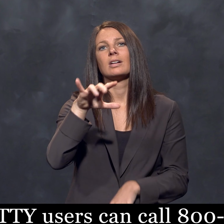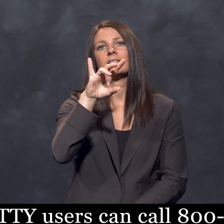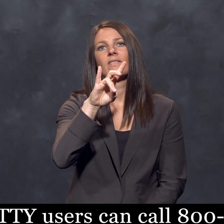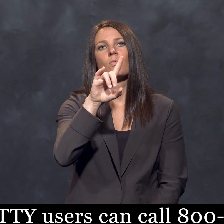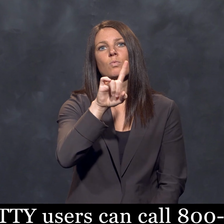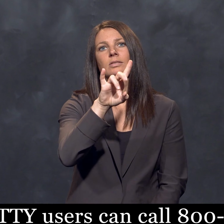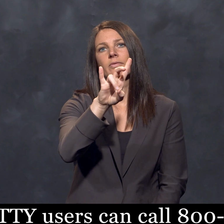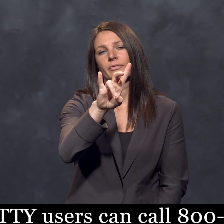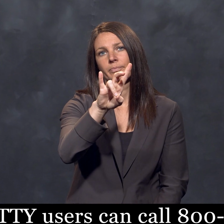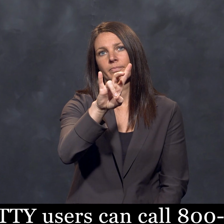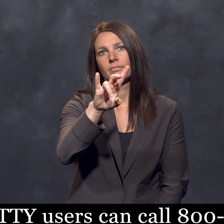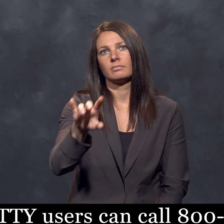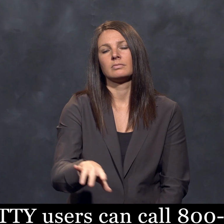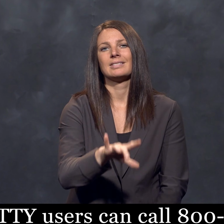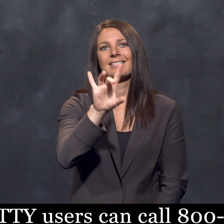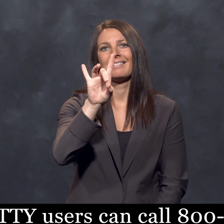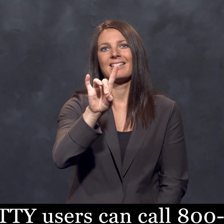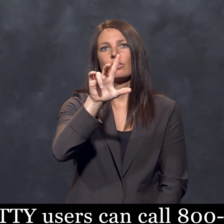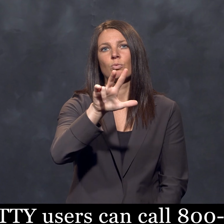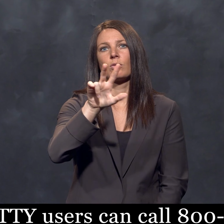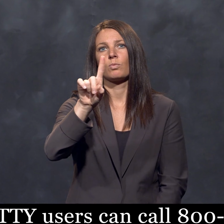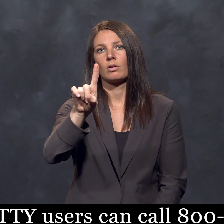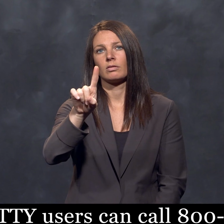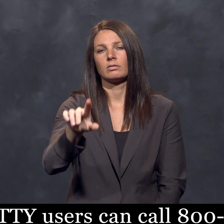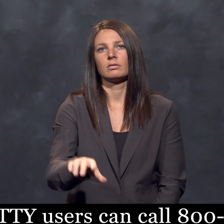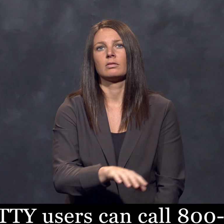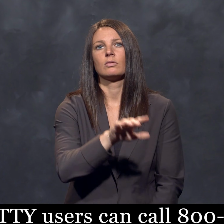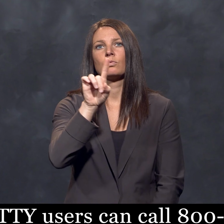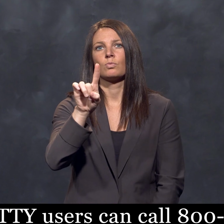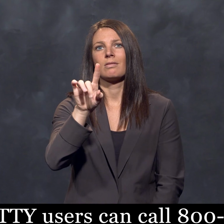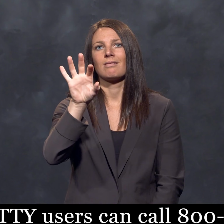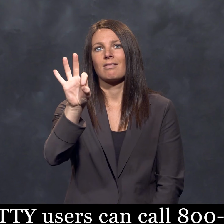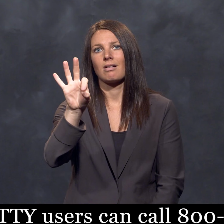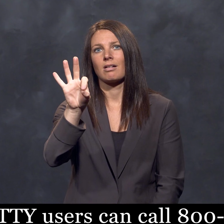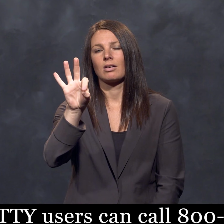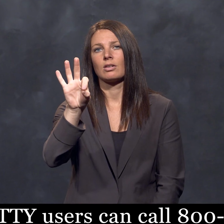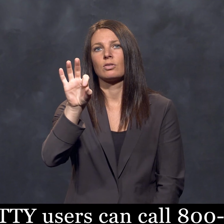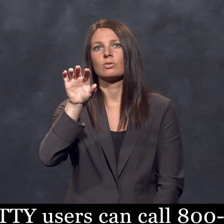717-831-1928.